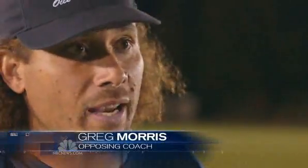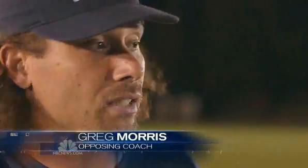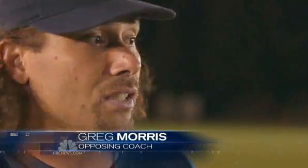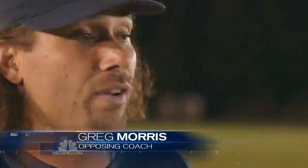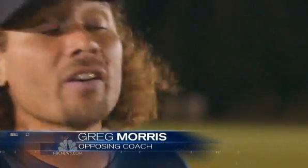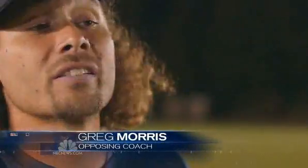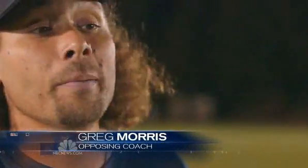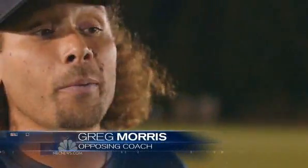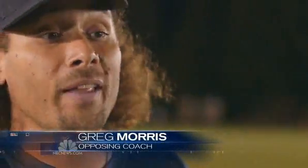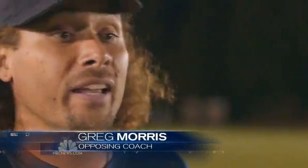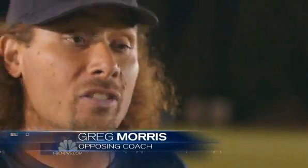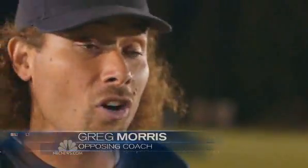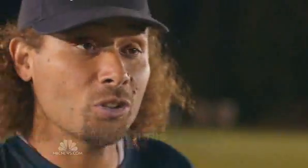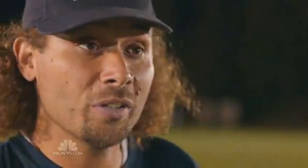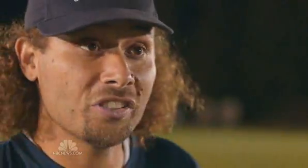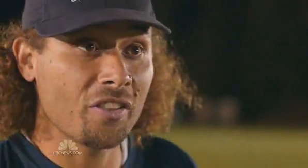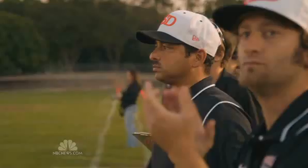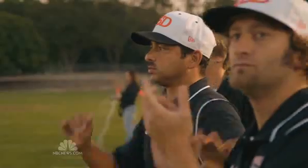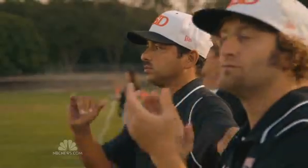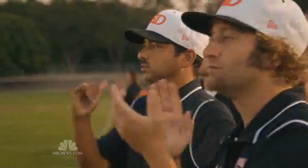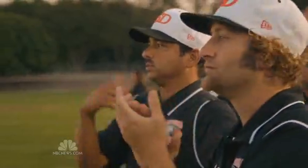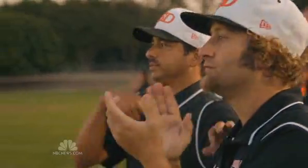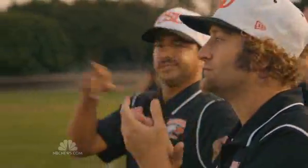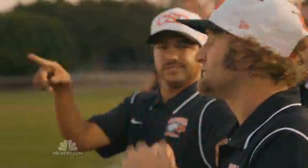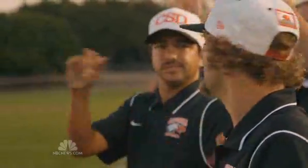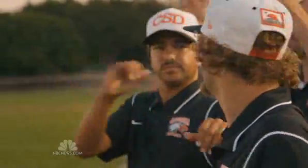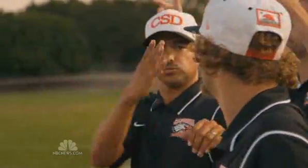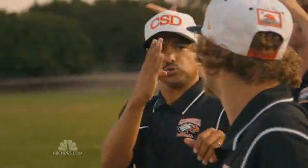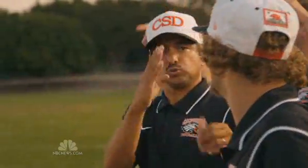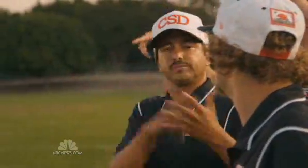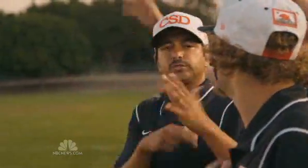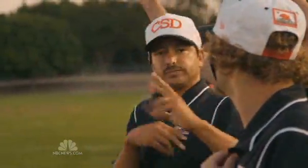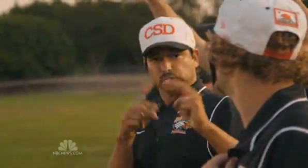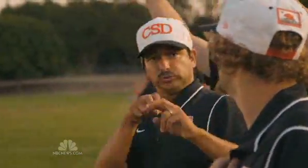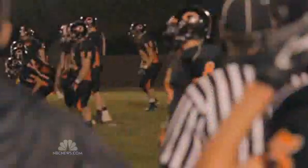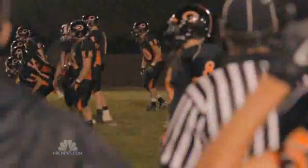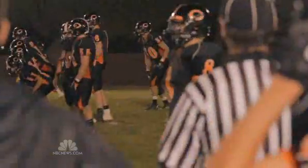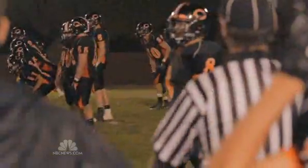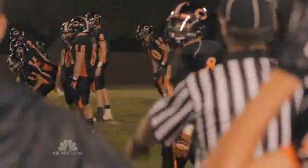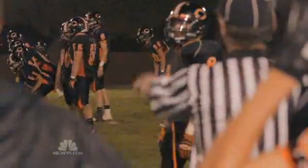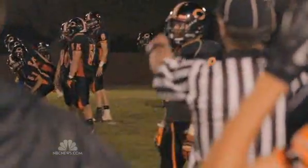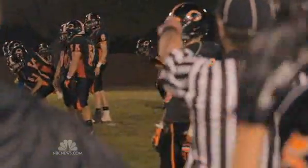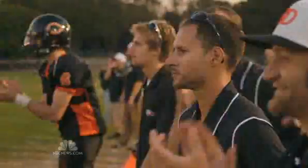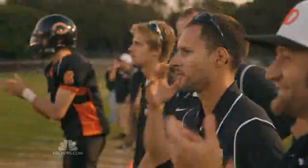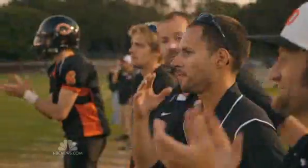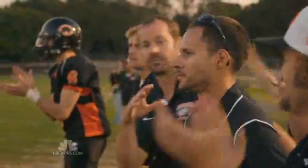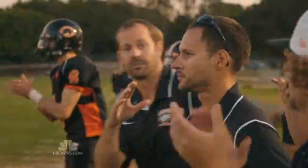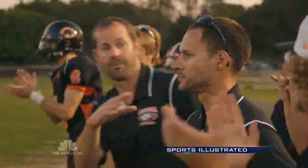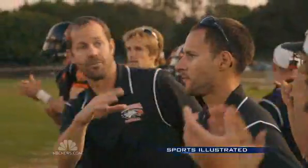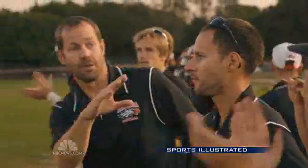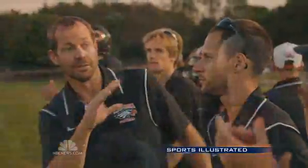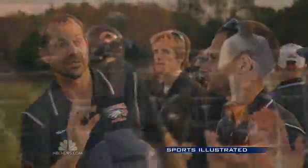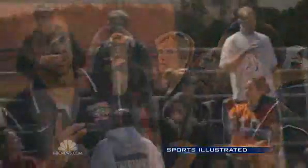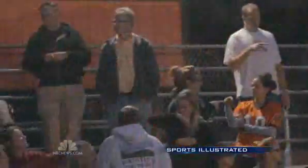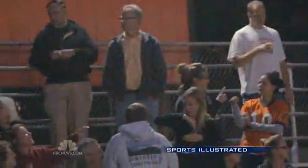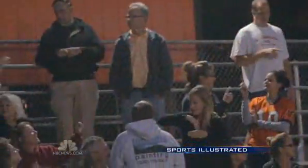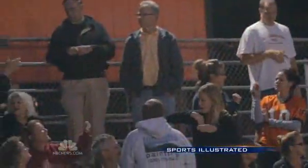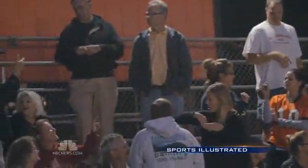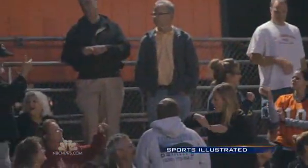communication that's very simple. They can talk to each other, and they don't have to create a new language where I think, as a matter of fact, we might be at a disadvantage. It's tough enough